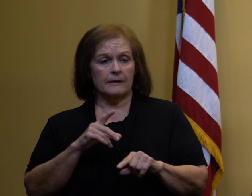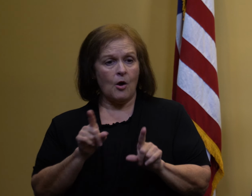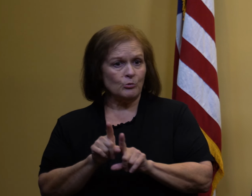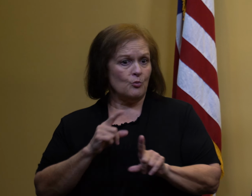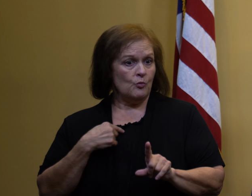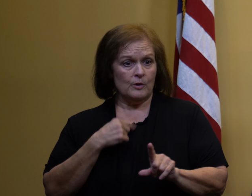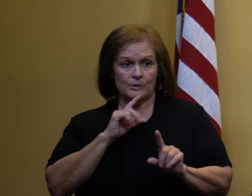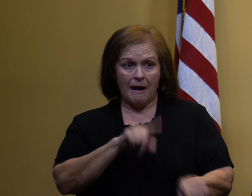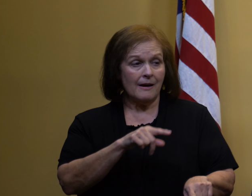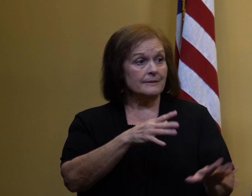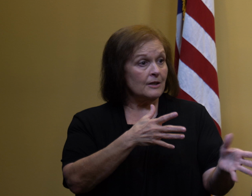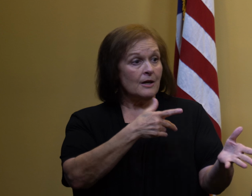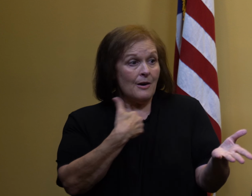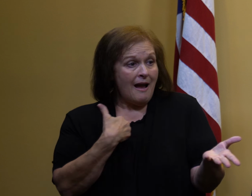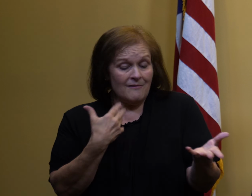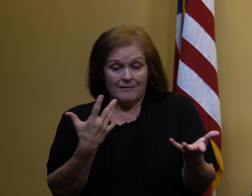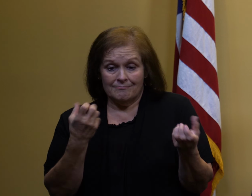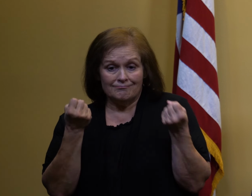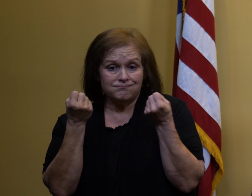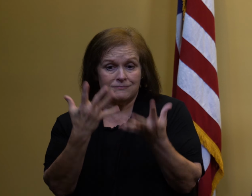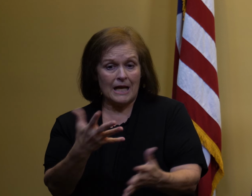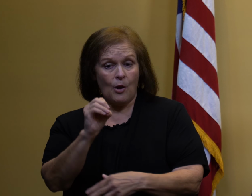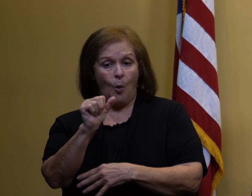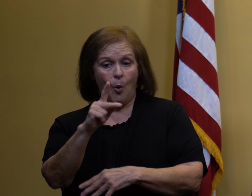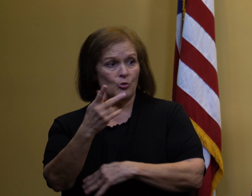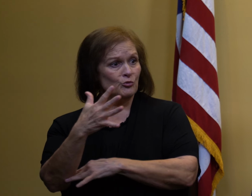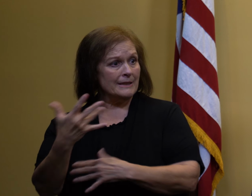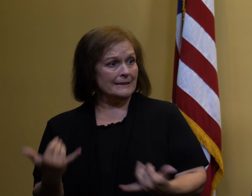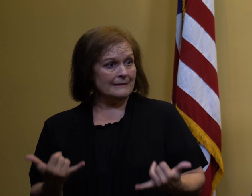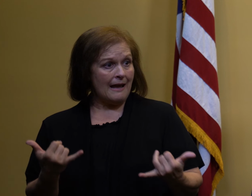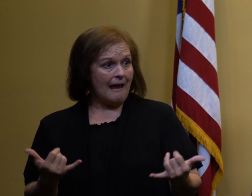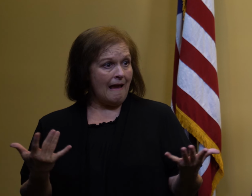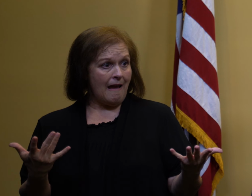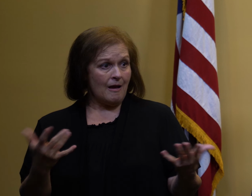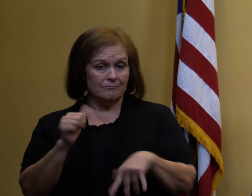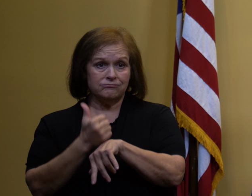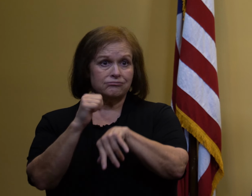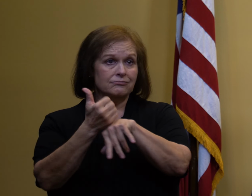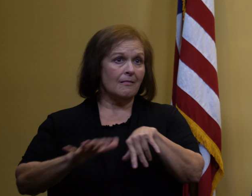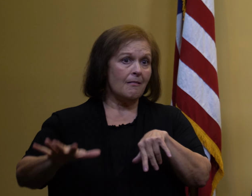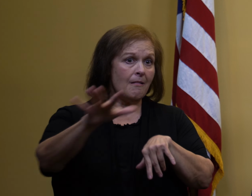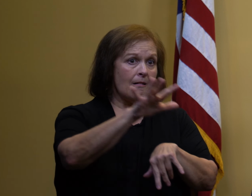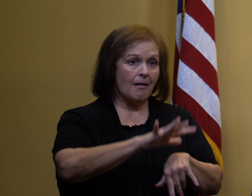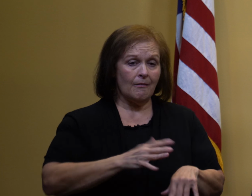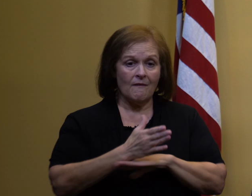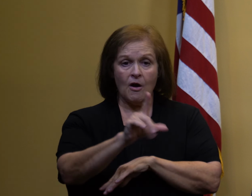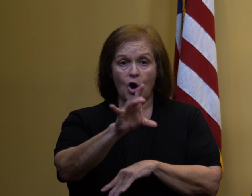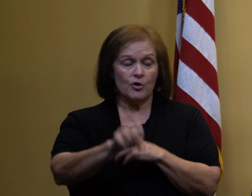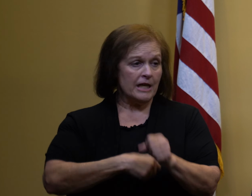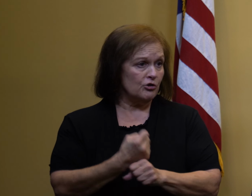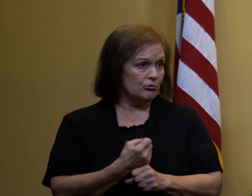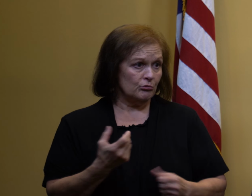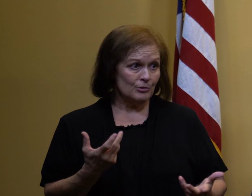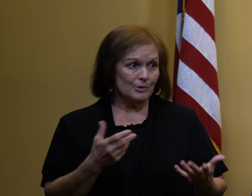again, we have thousands of oak trees in the city of New Orleans that have been living with us for hundreds of years.